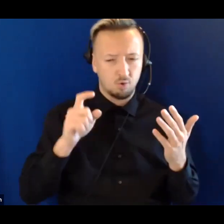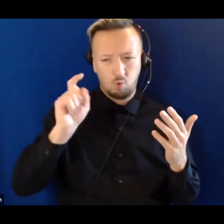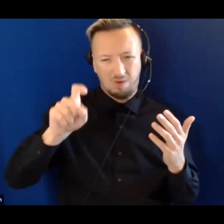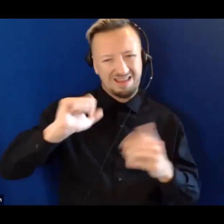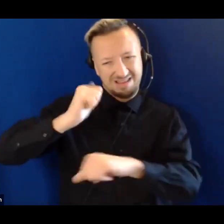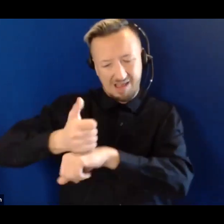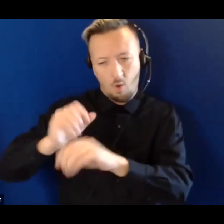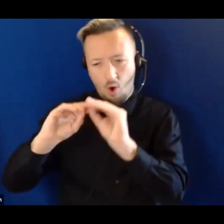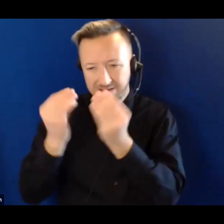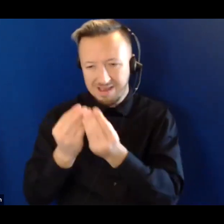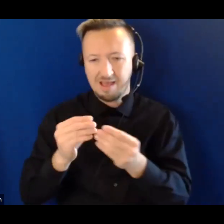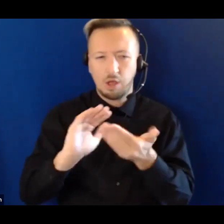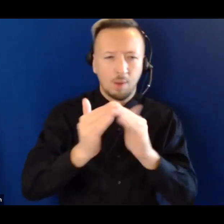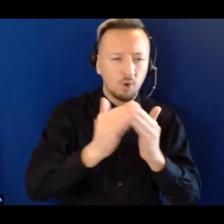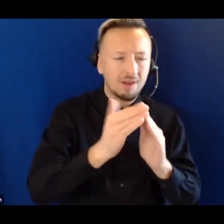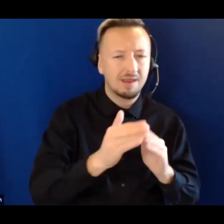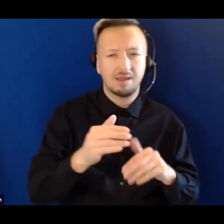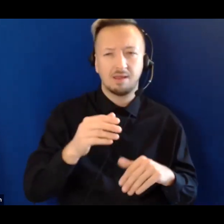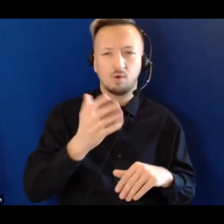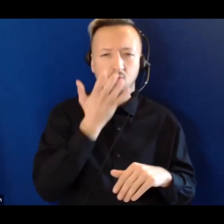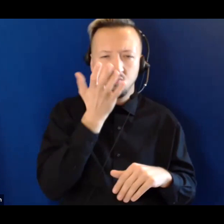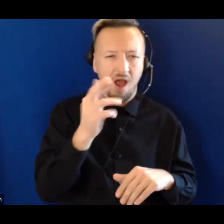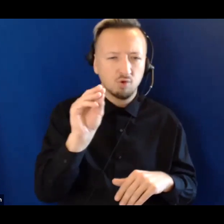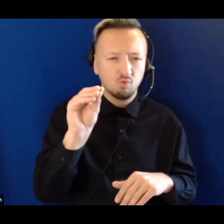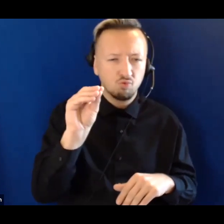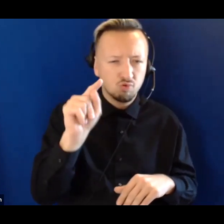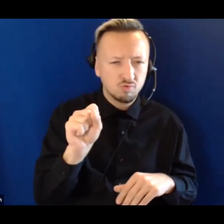community grassroots organizations that